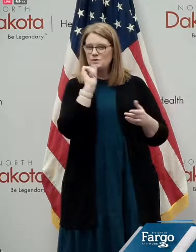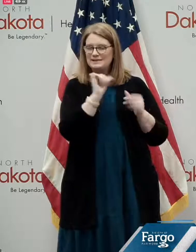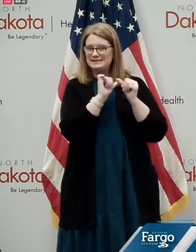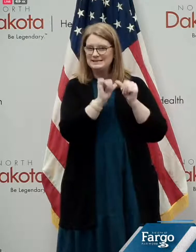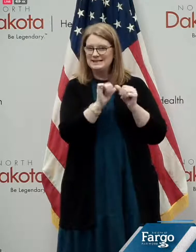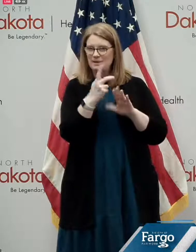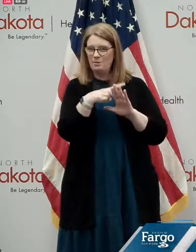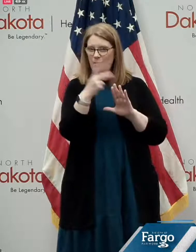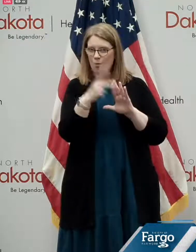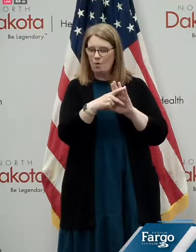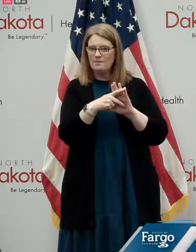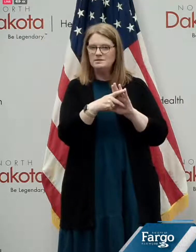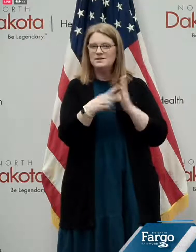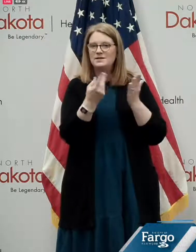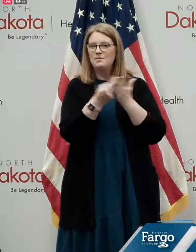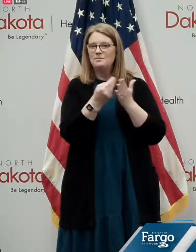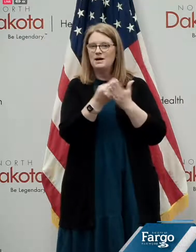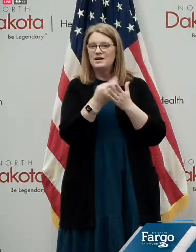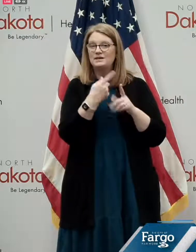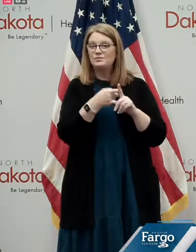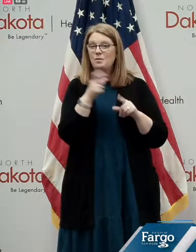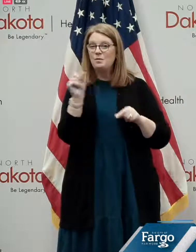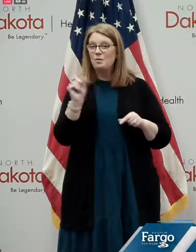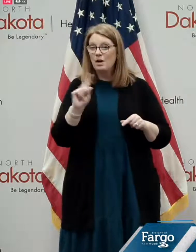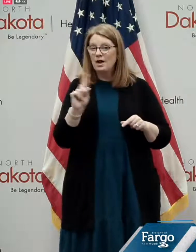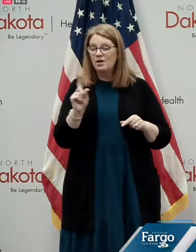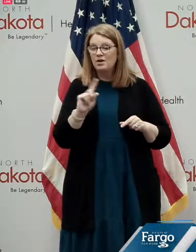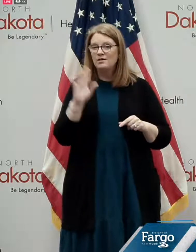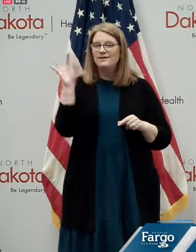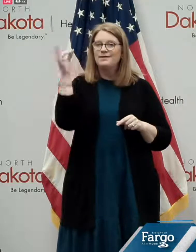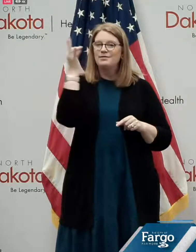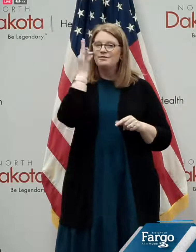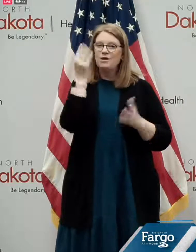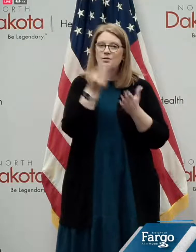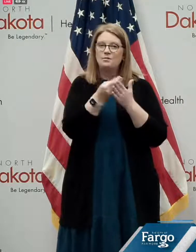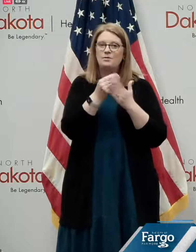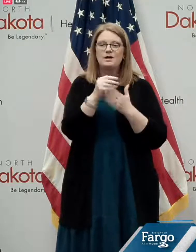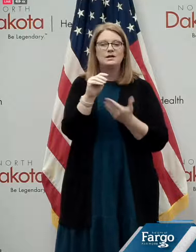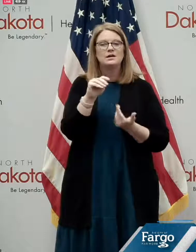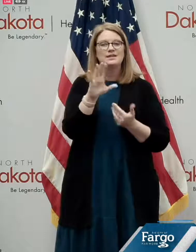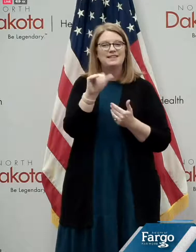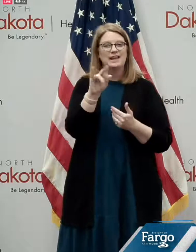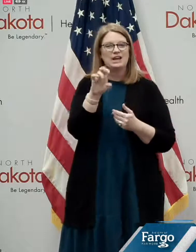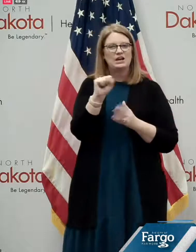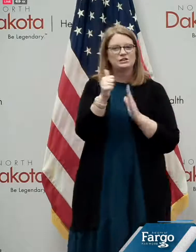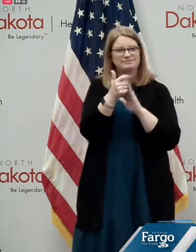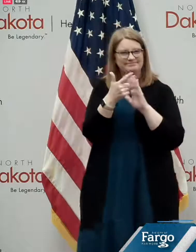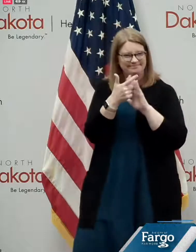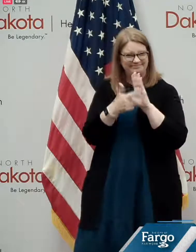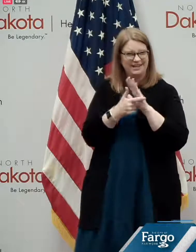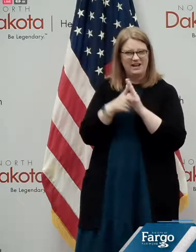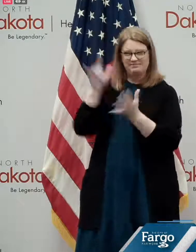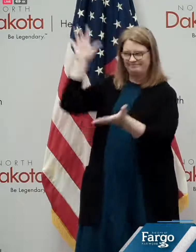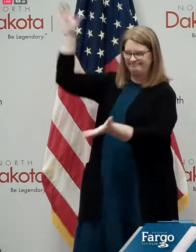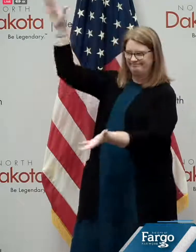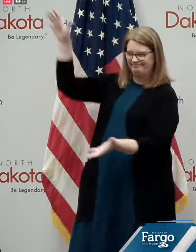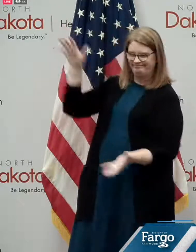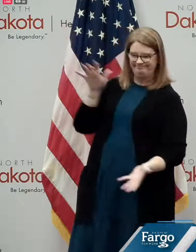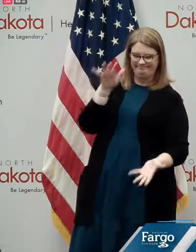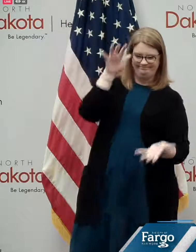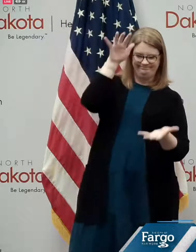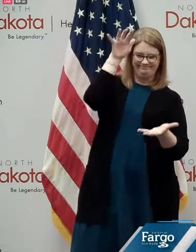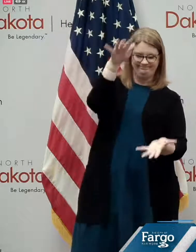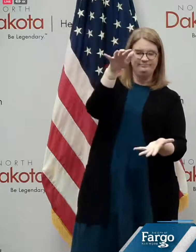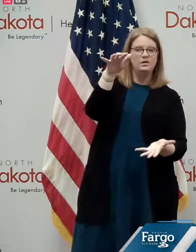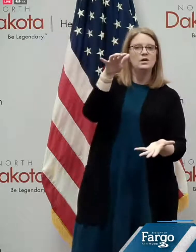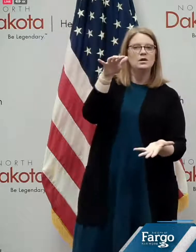programs, funding comes from the federal government, the coronavirus relief funds, which came to the state of North Dakota. It was